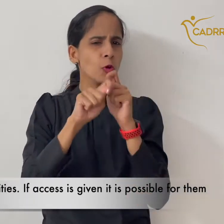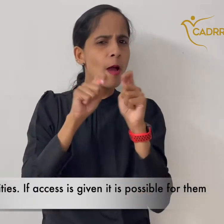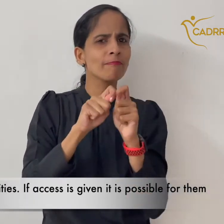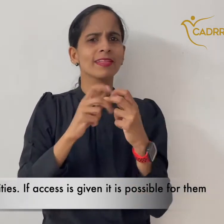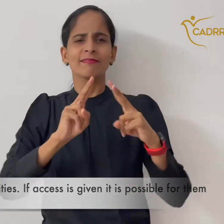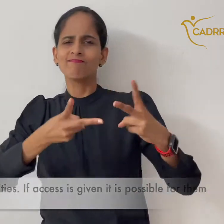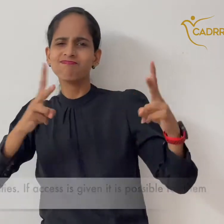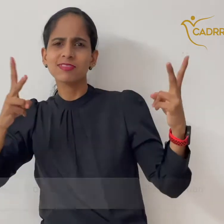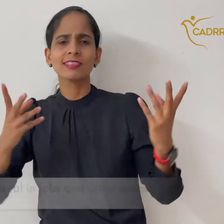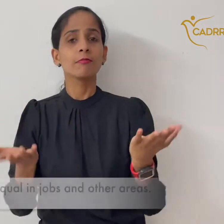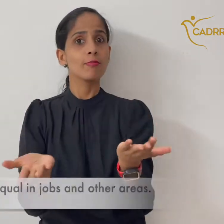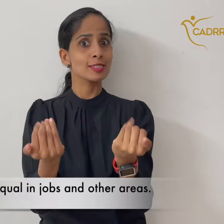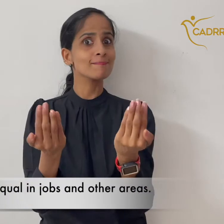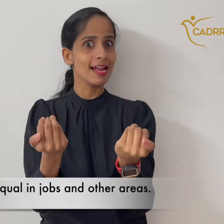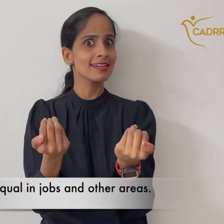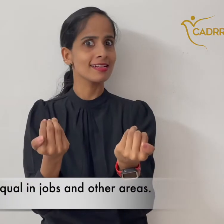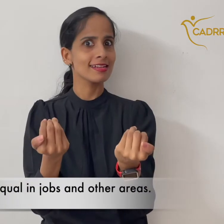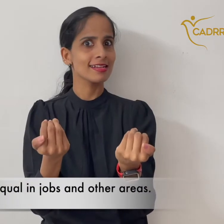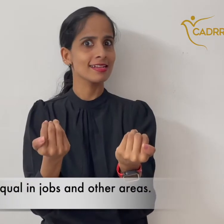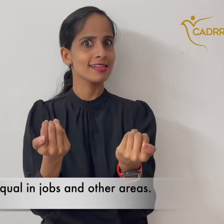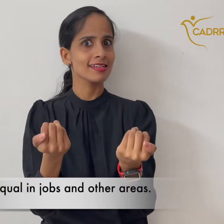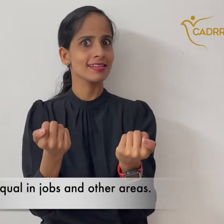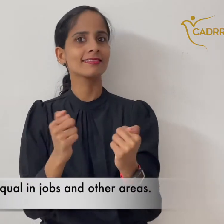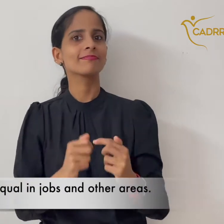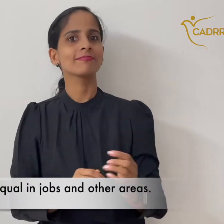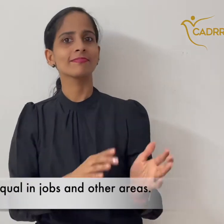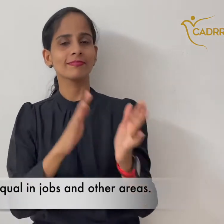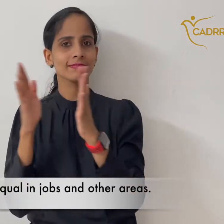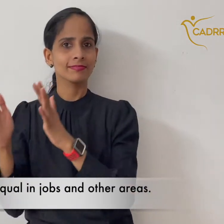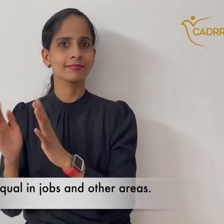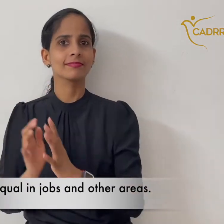them to be equal in jobs and other areas.